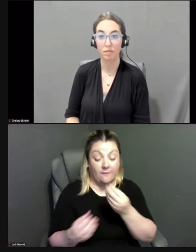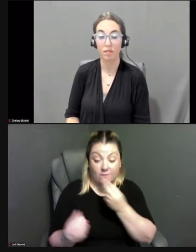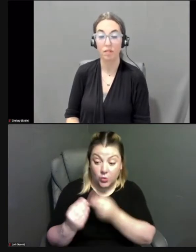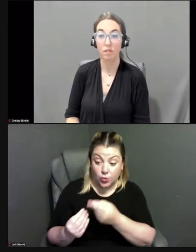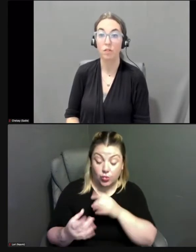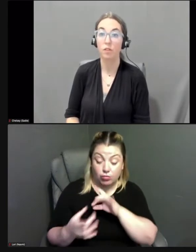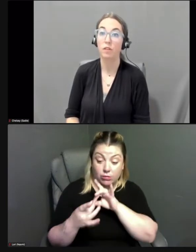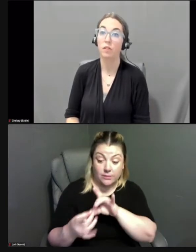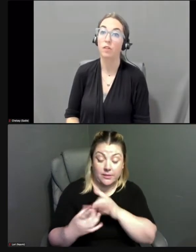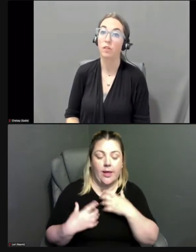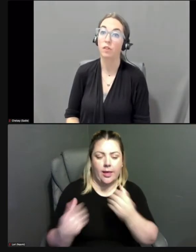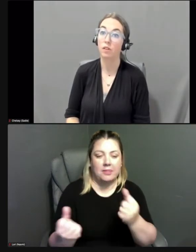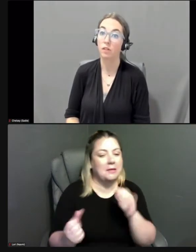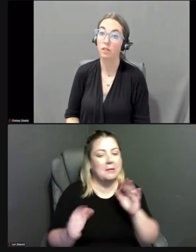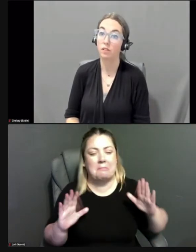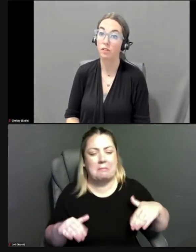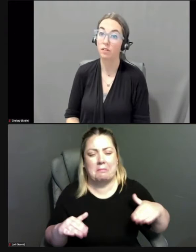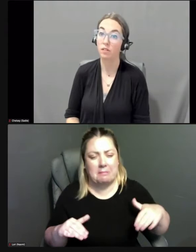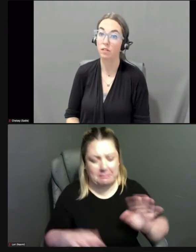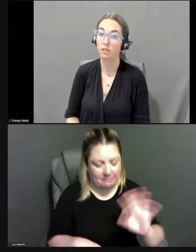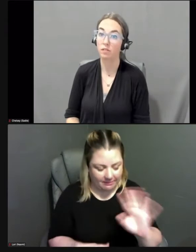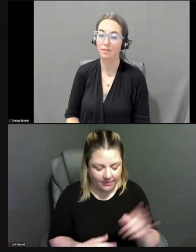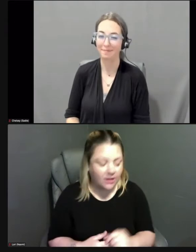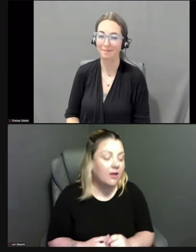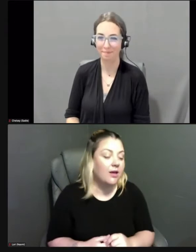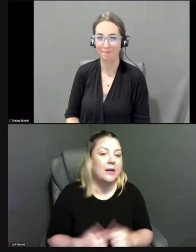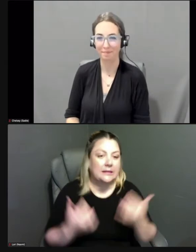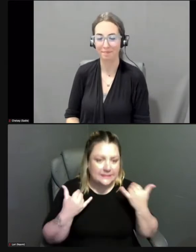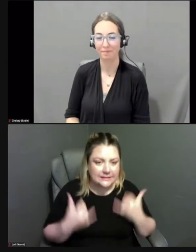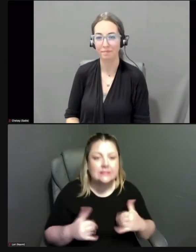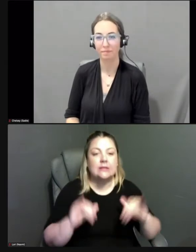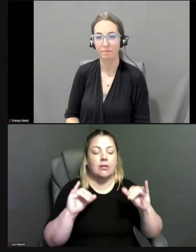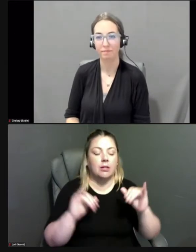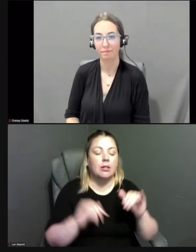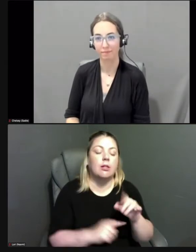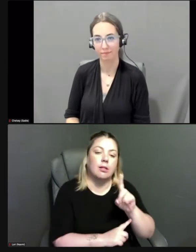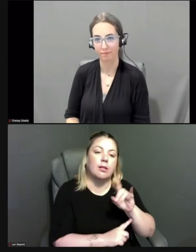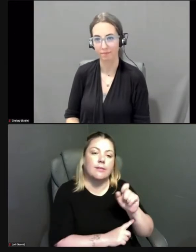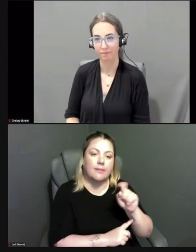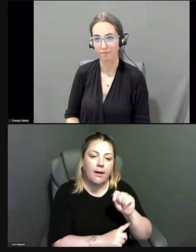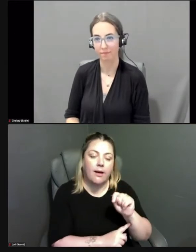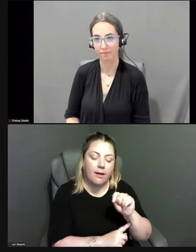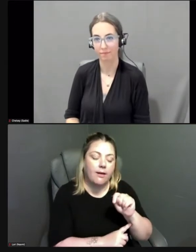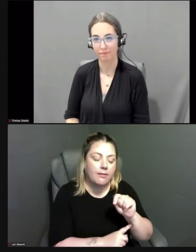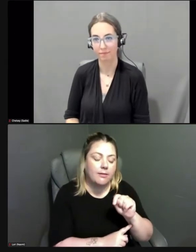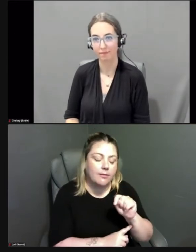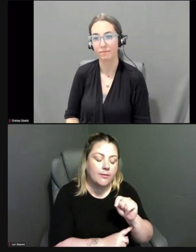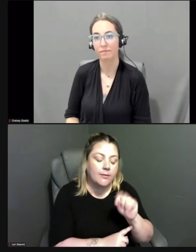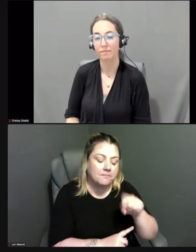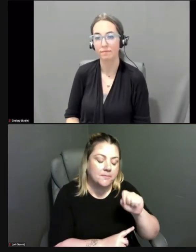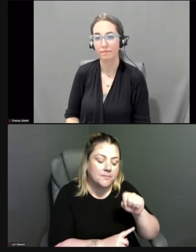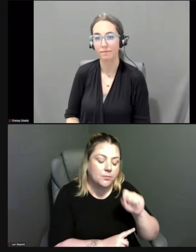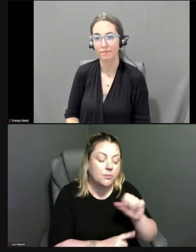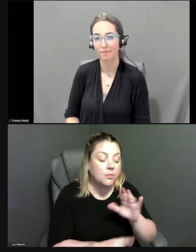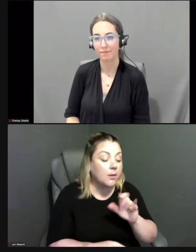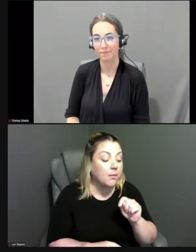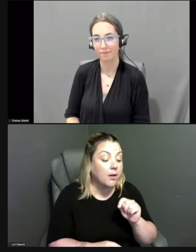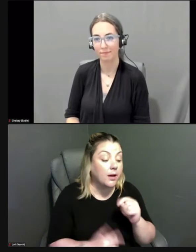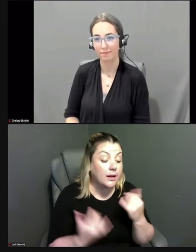point. I was definitely still, for sure, dieting. But, like, I guess at this point, in the way that,